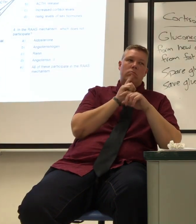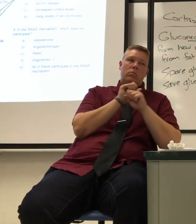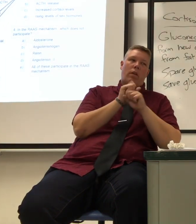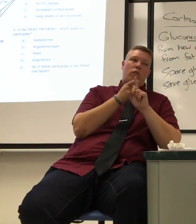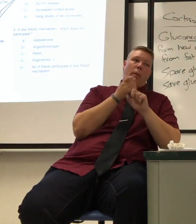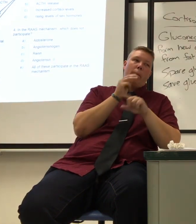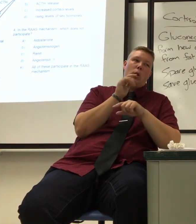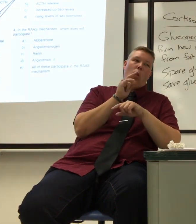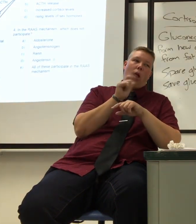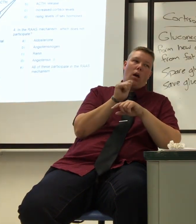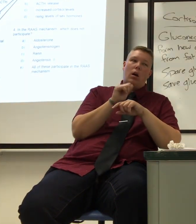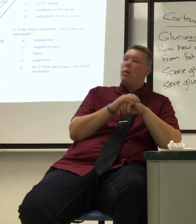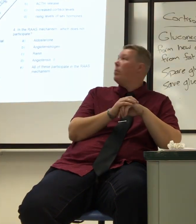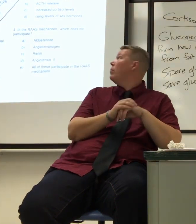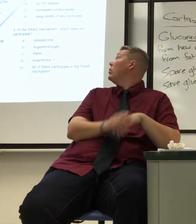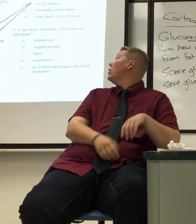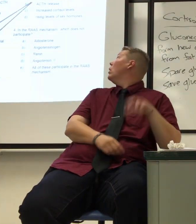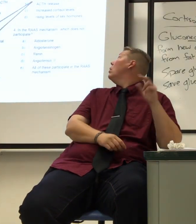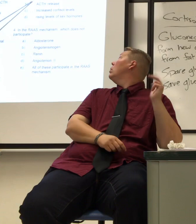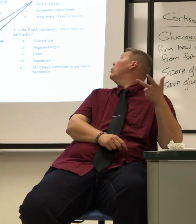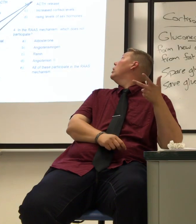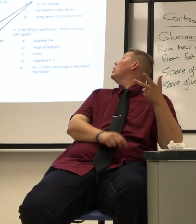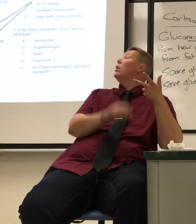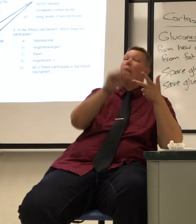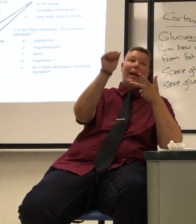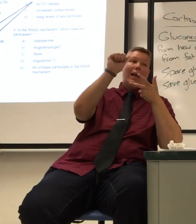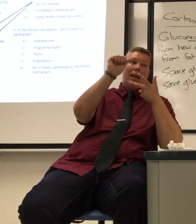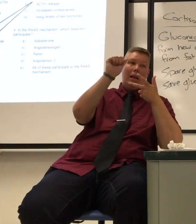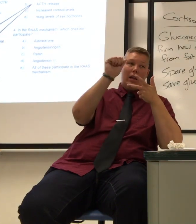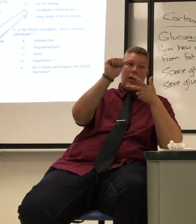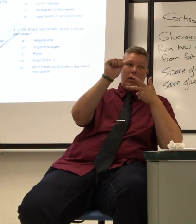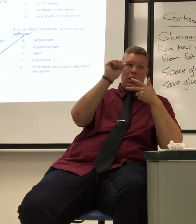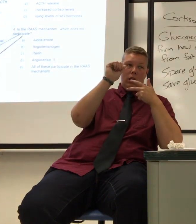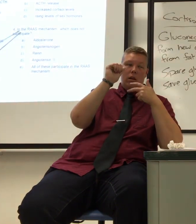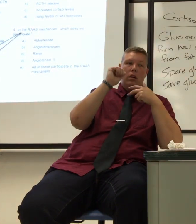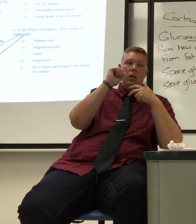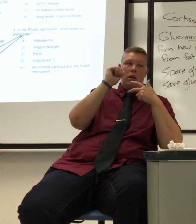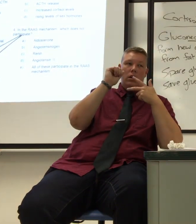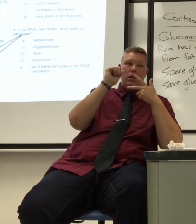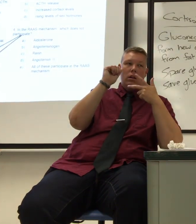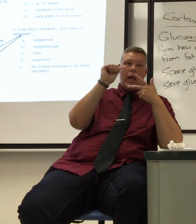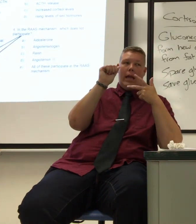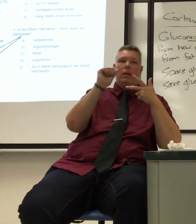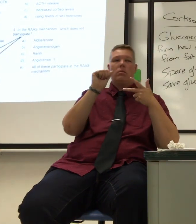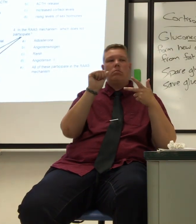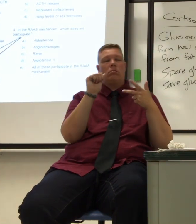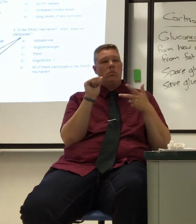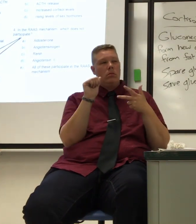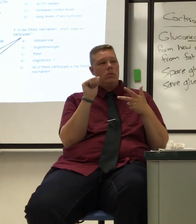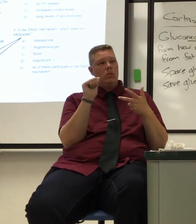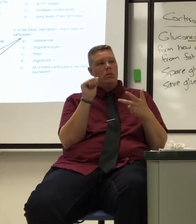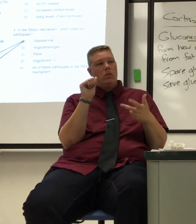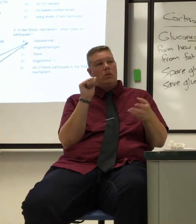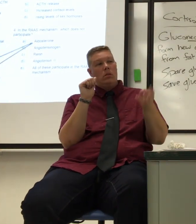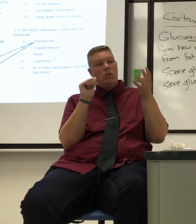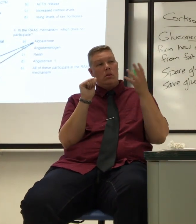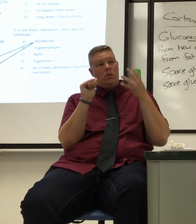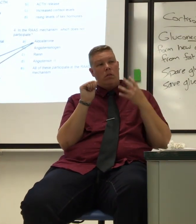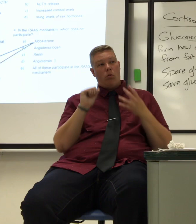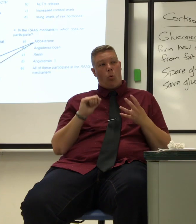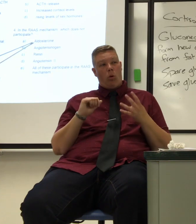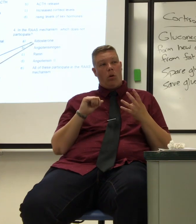Renin is released in response to A, low blood pressure. And then the RAS mechanism, which does not